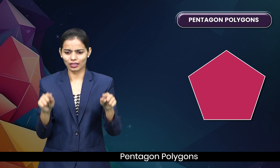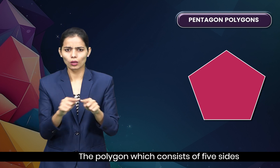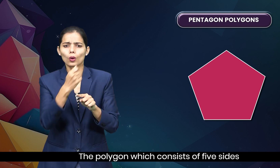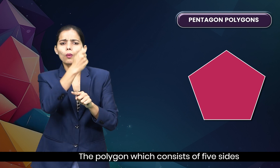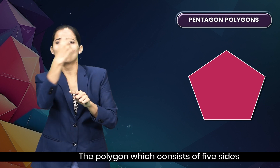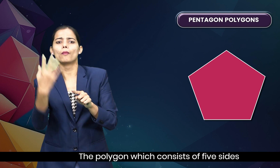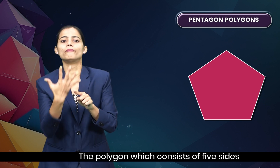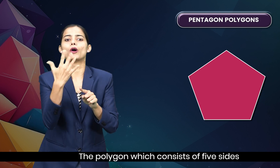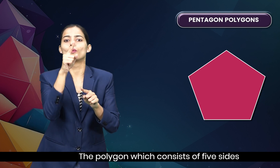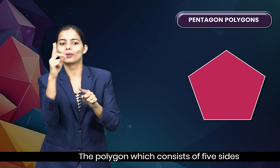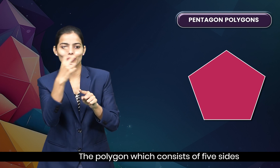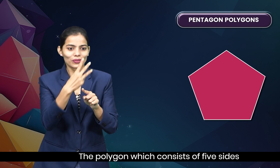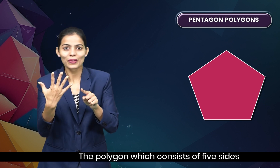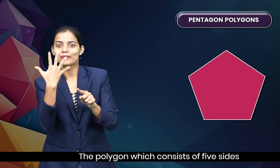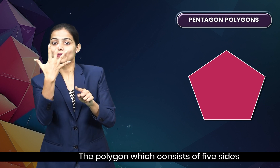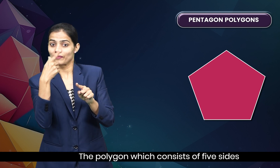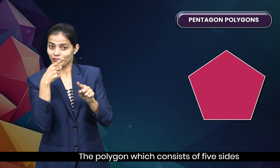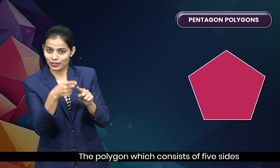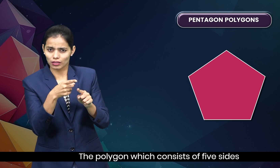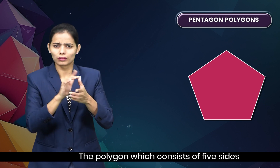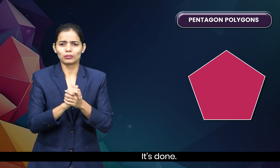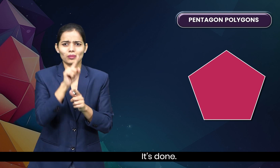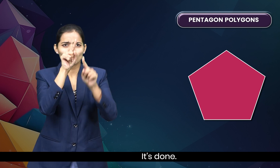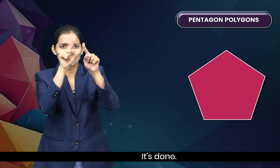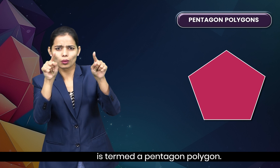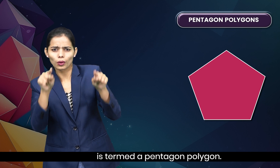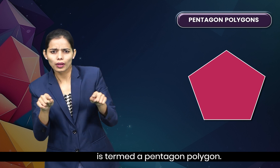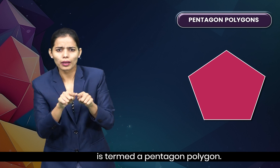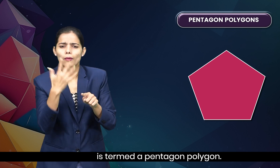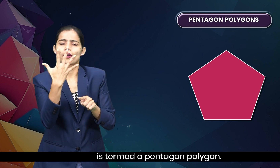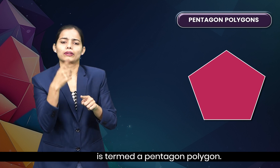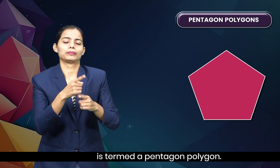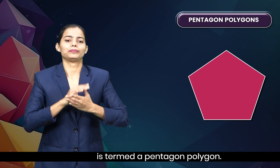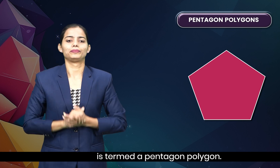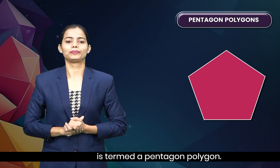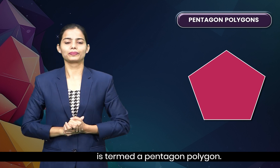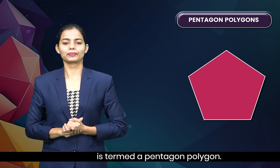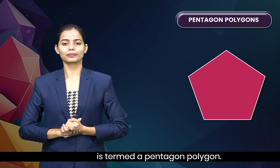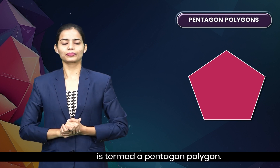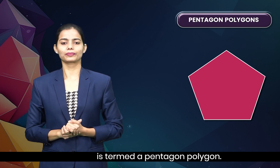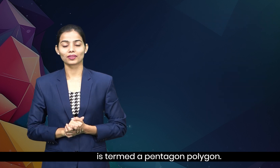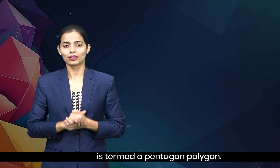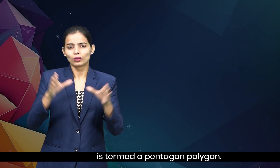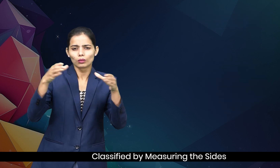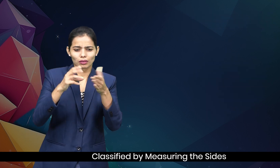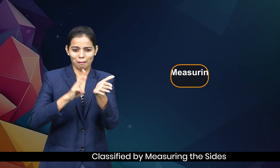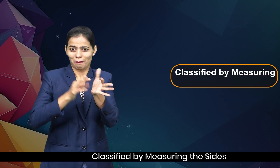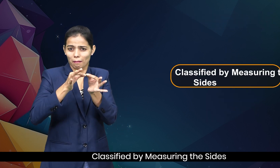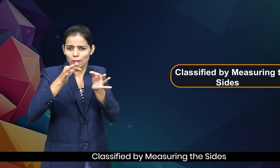The polygon which consists of 5 sides is termed a pentagon polygon, classified